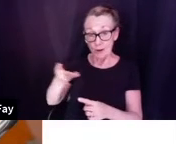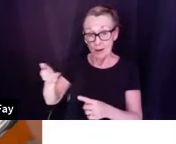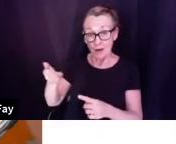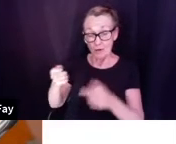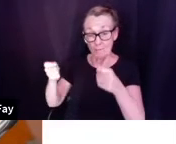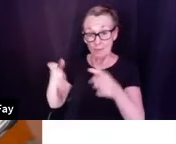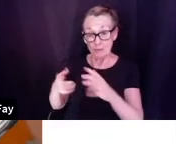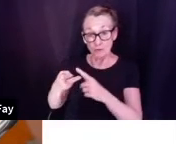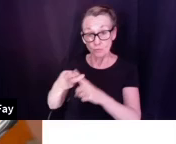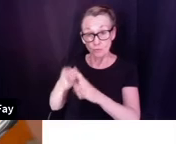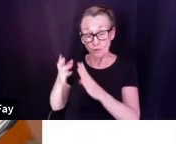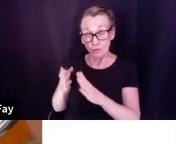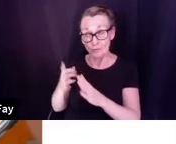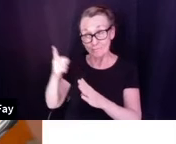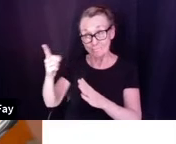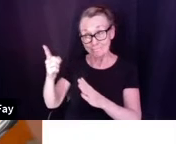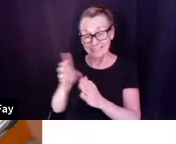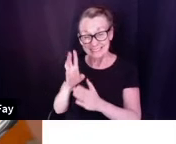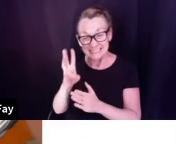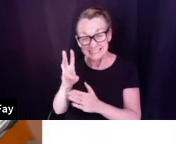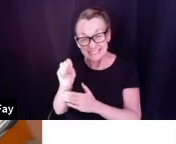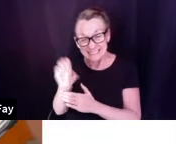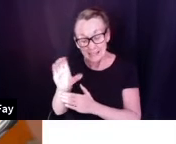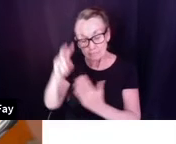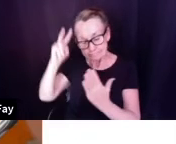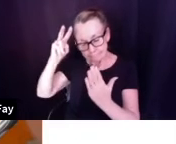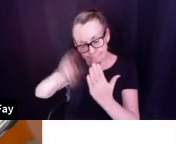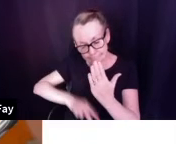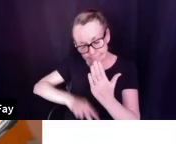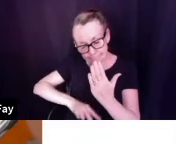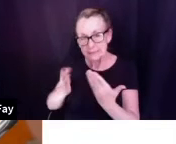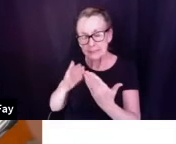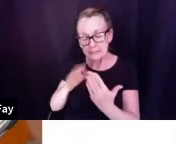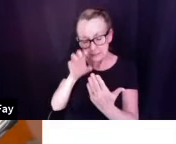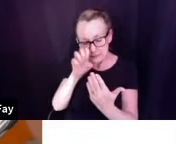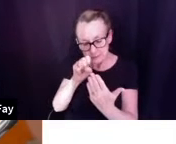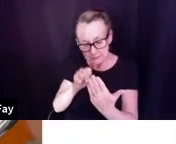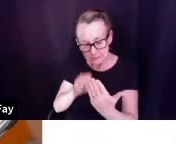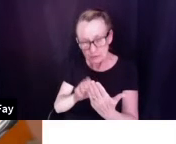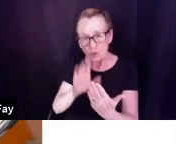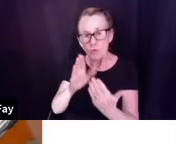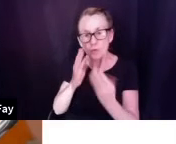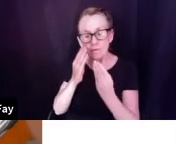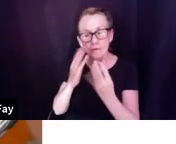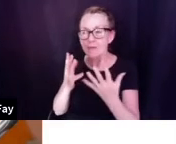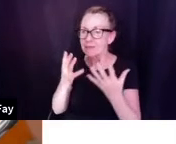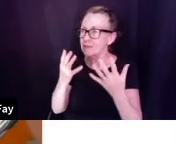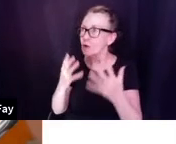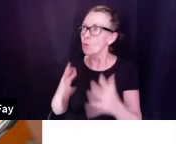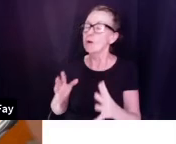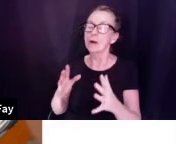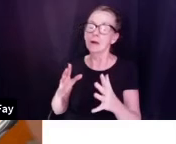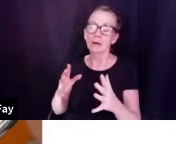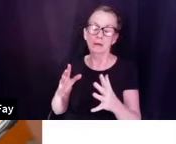don't forget the 6 seconds, and they're scanning up there. They want to make it easy to find, clear, and they don't want a novel either. They don't want it